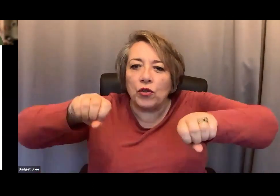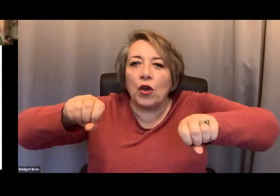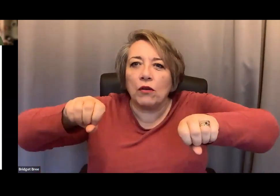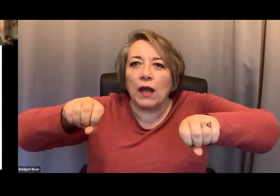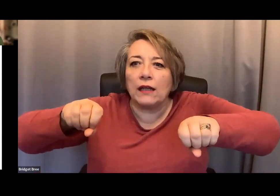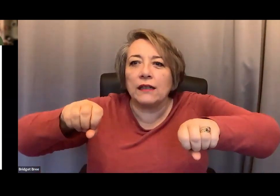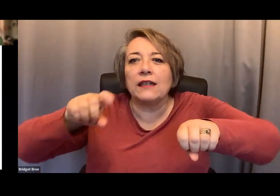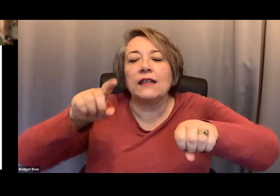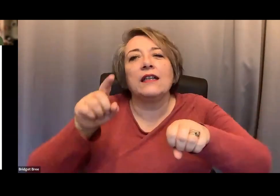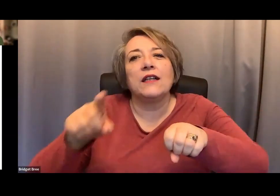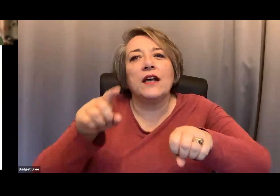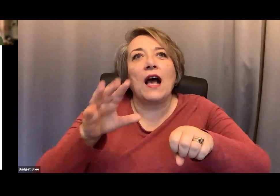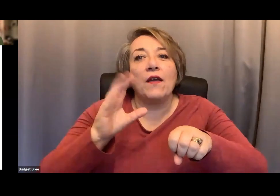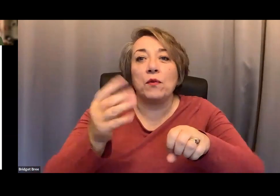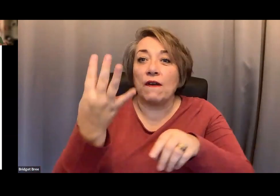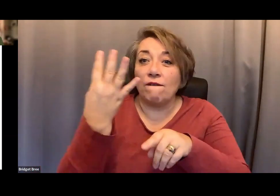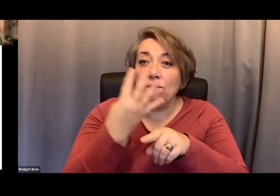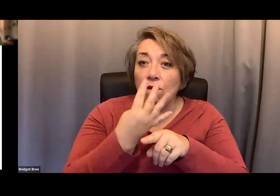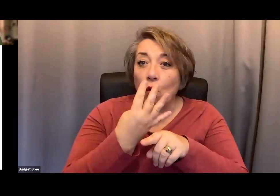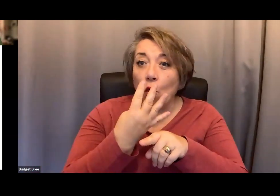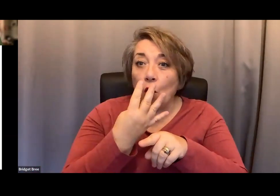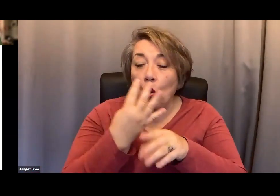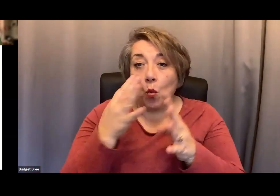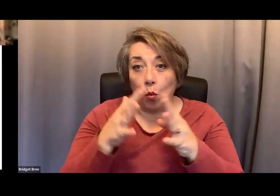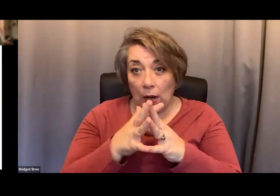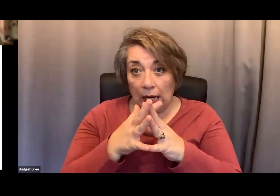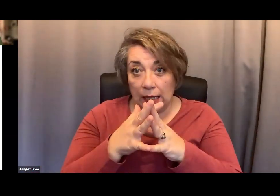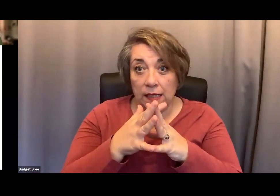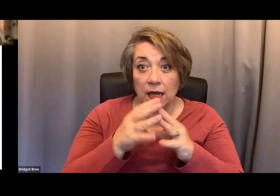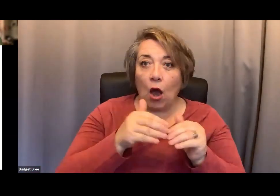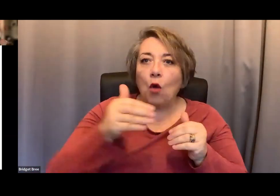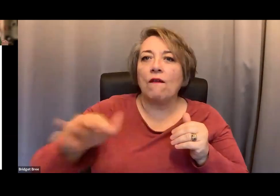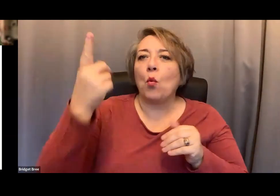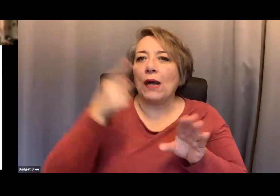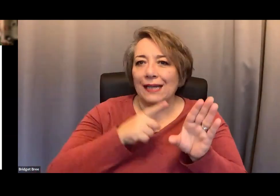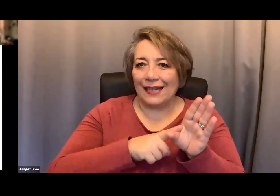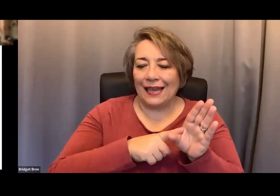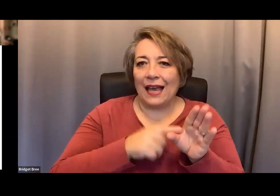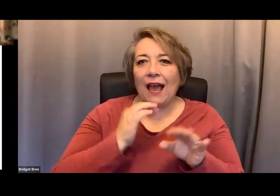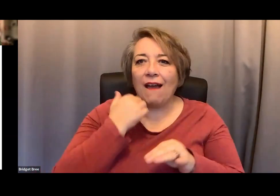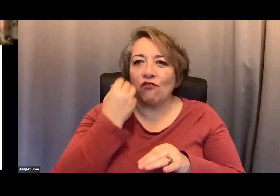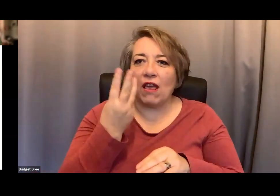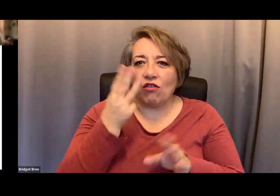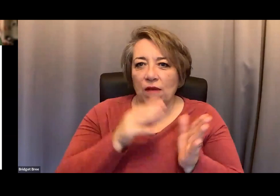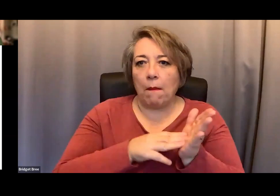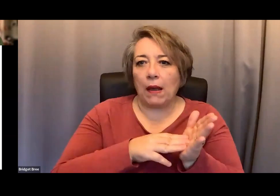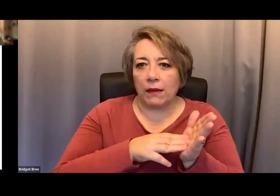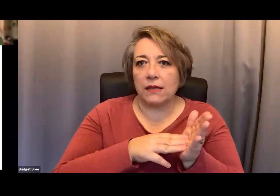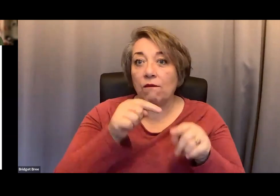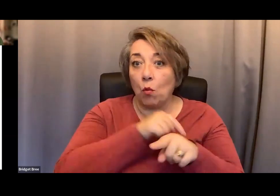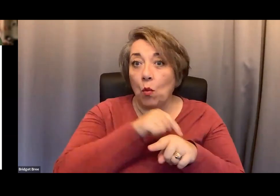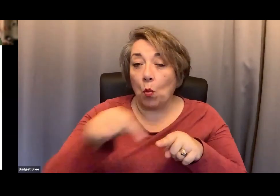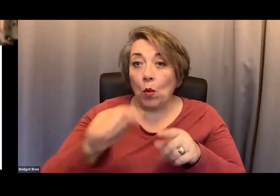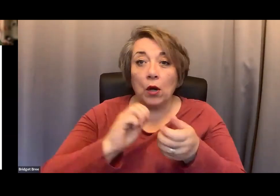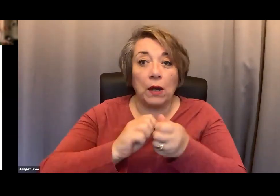festival-like co-creation weeks spread out over 12 months. So around 1 every 3 months, kind of learning and building on each co-creation week that